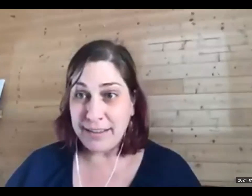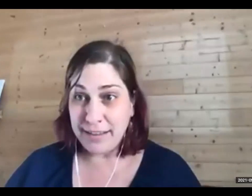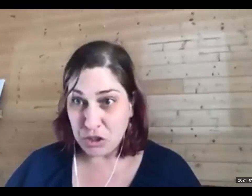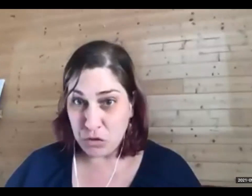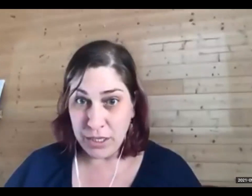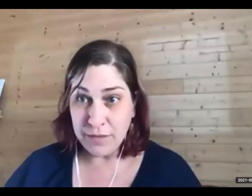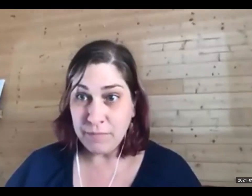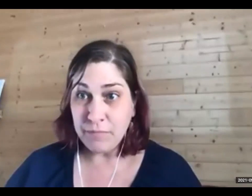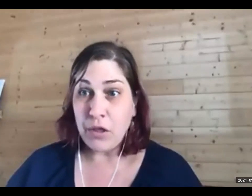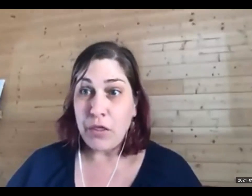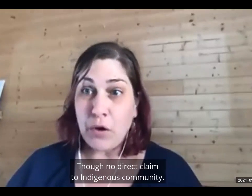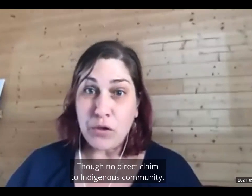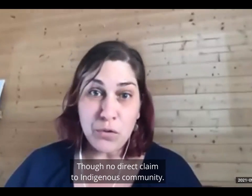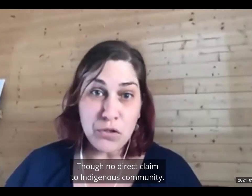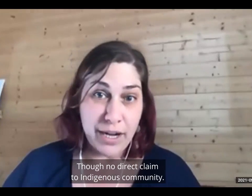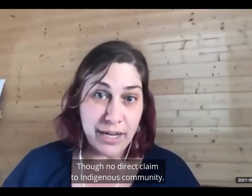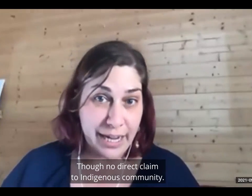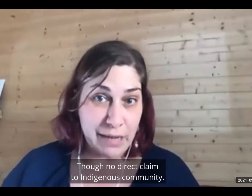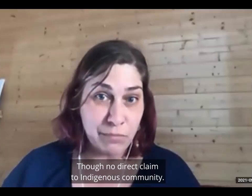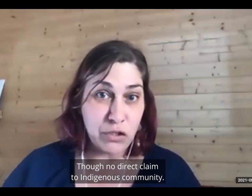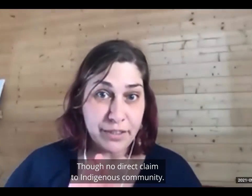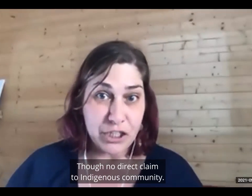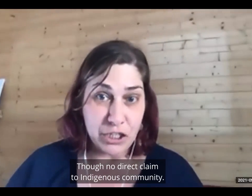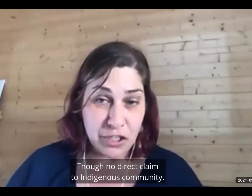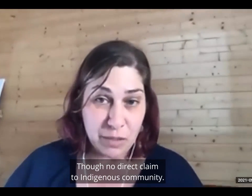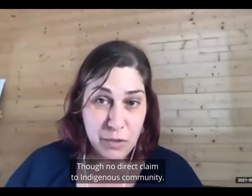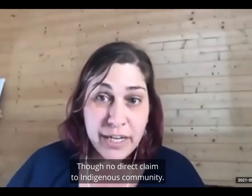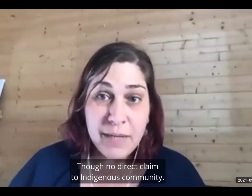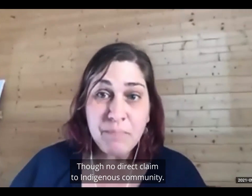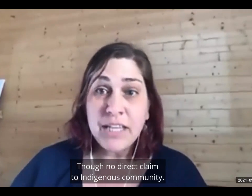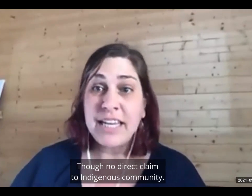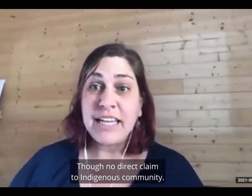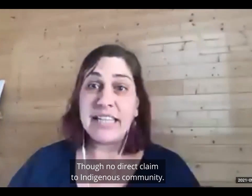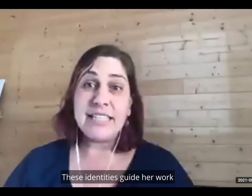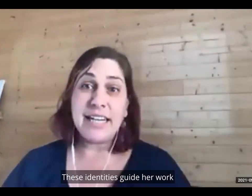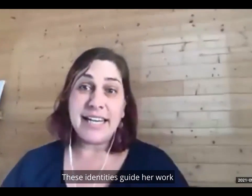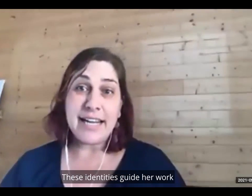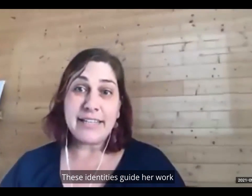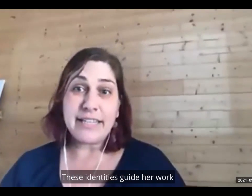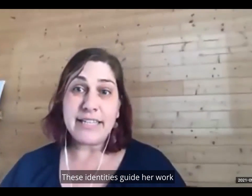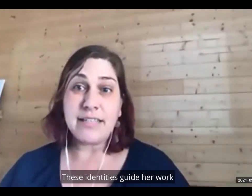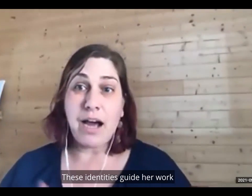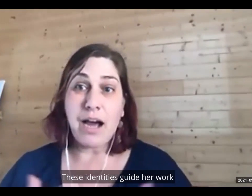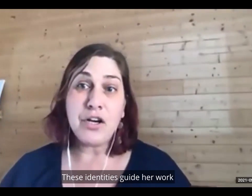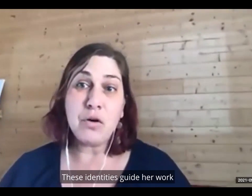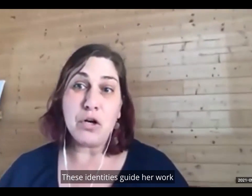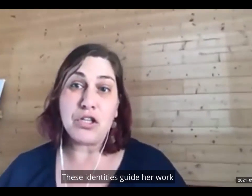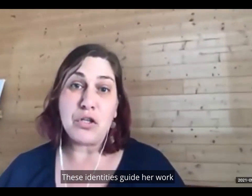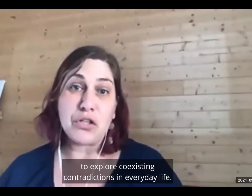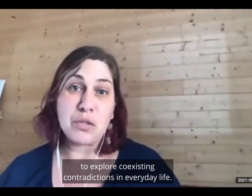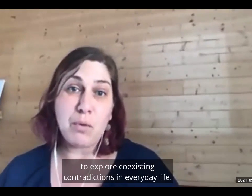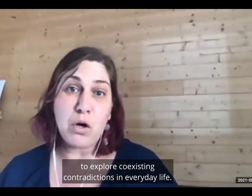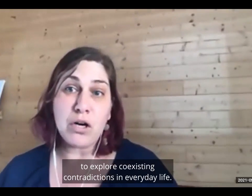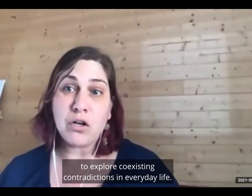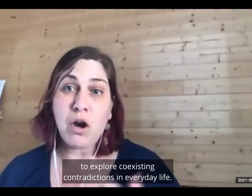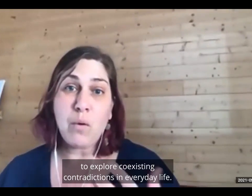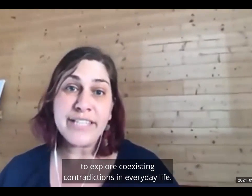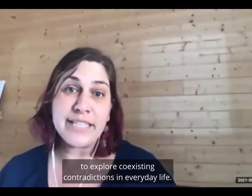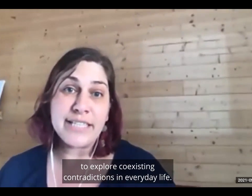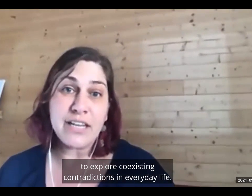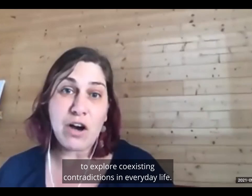Spanish ancestry, though no direct claim to indigenous community. These identities guide her work to